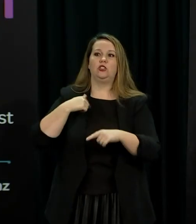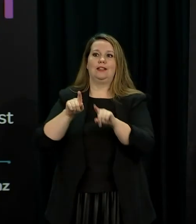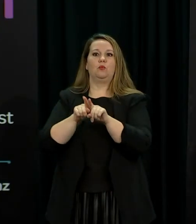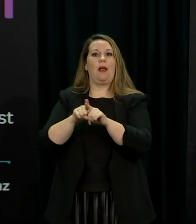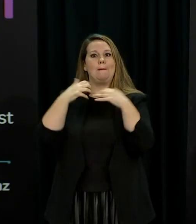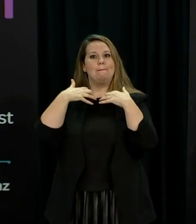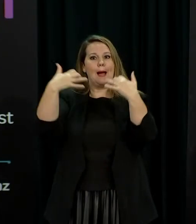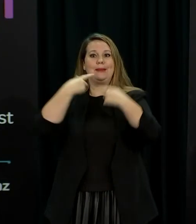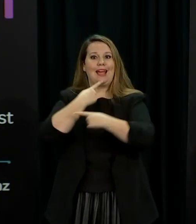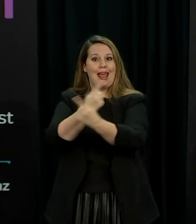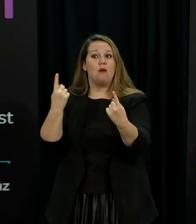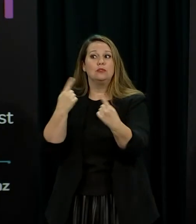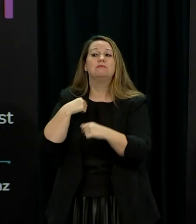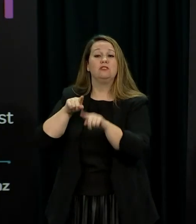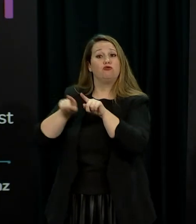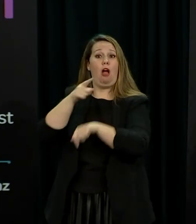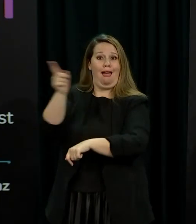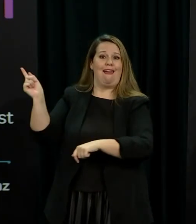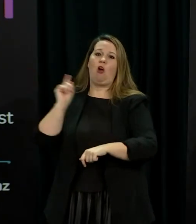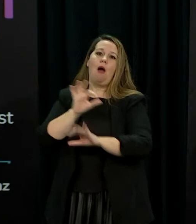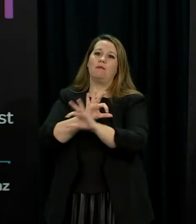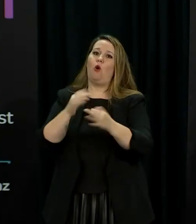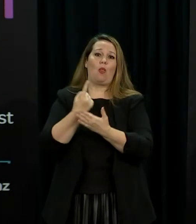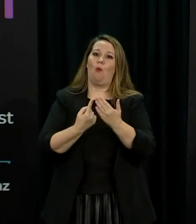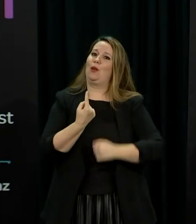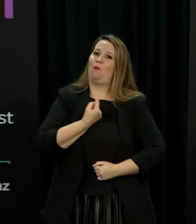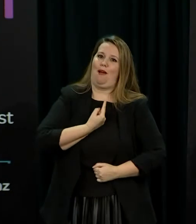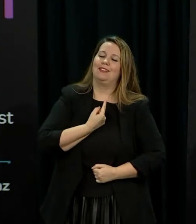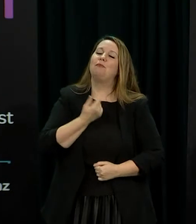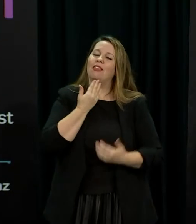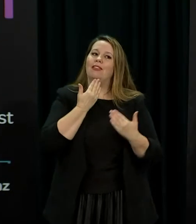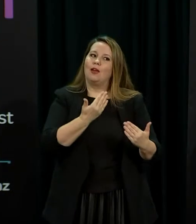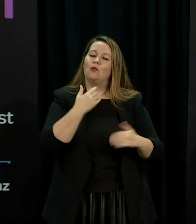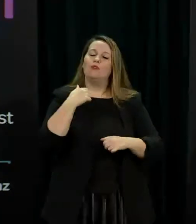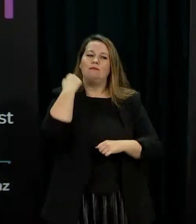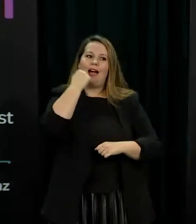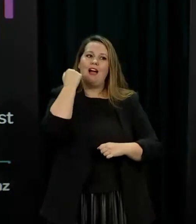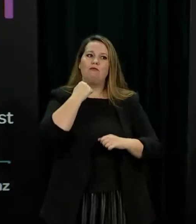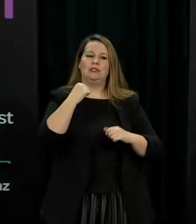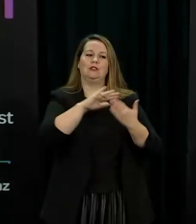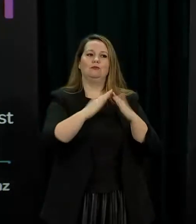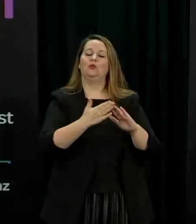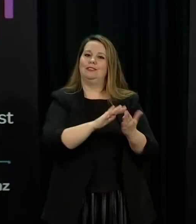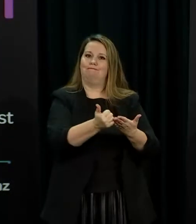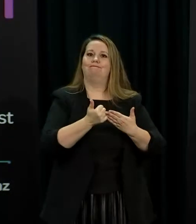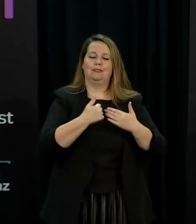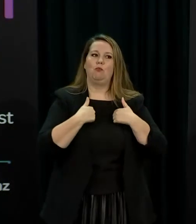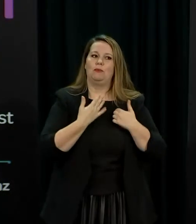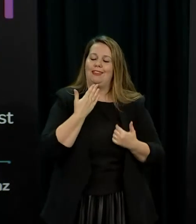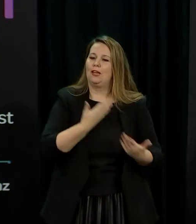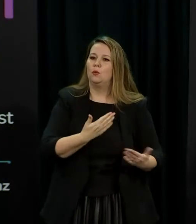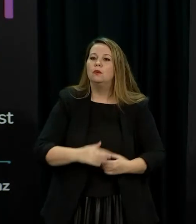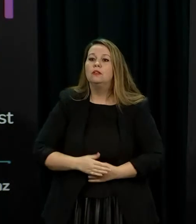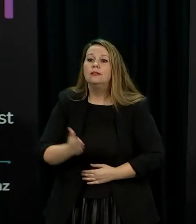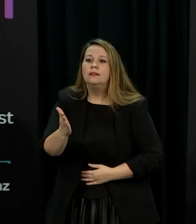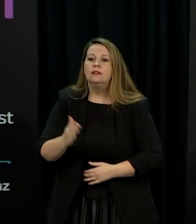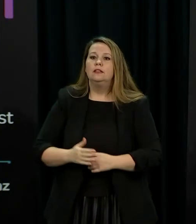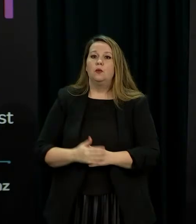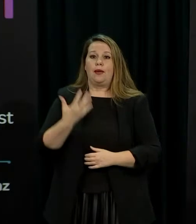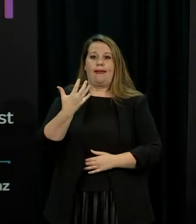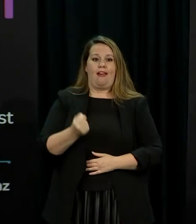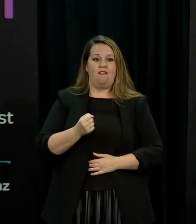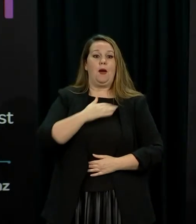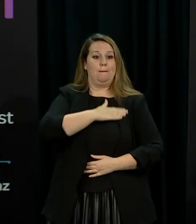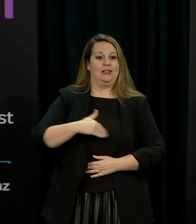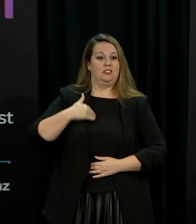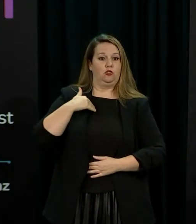said that COVID is going to be around in New Zealand and indeed the world for a long time to come. We've got a Minister for COVID and we've got a Minister of Health. Going